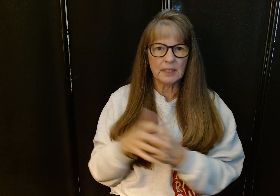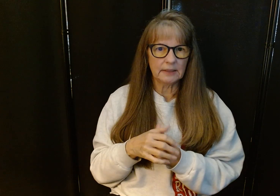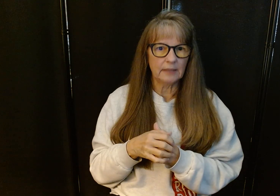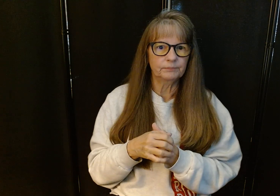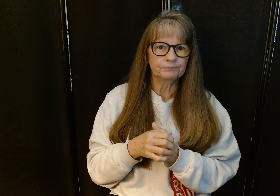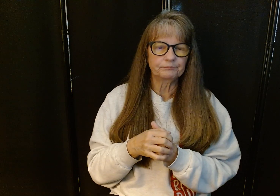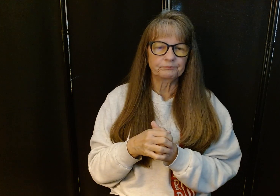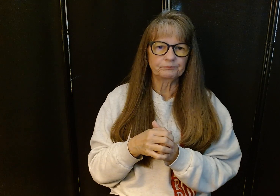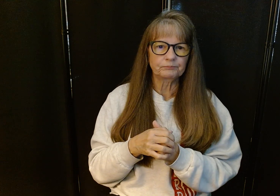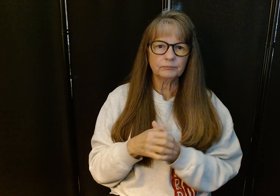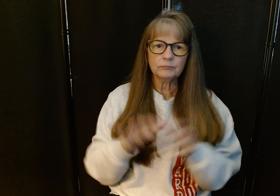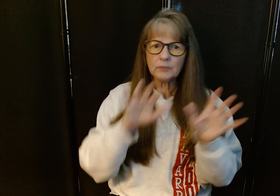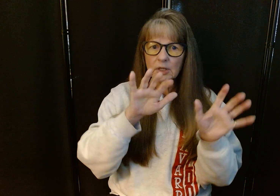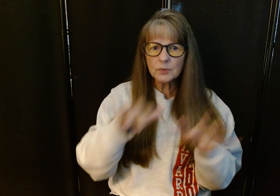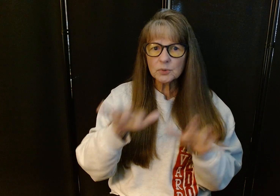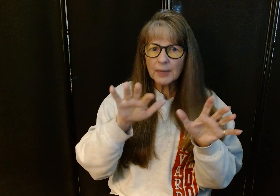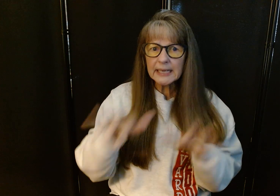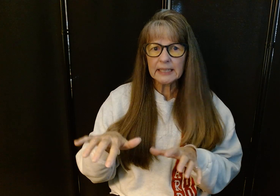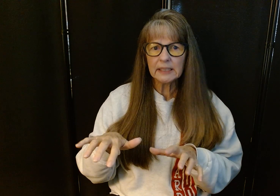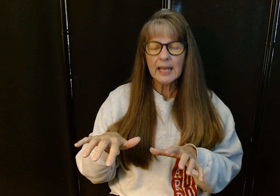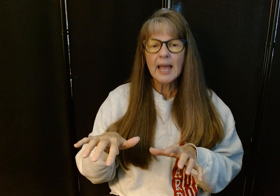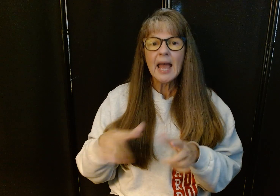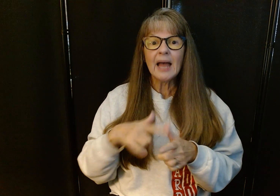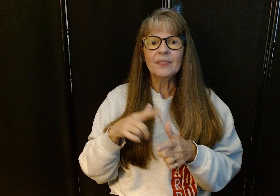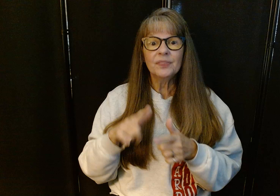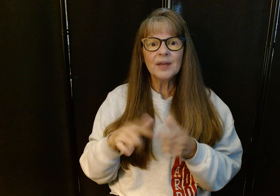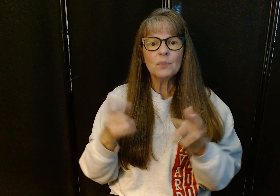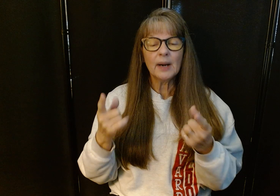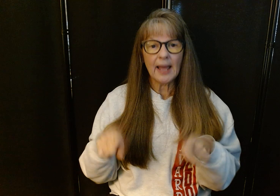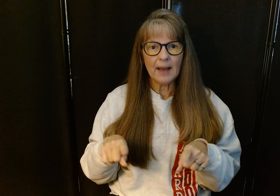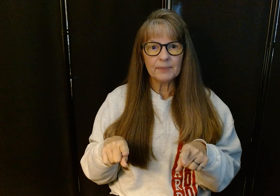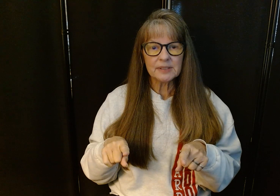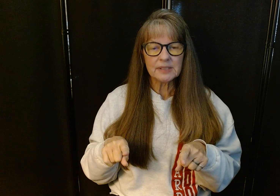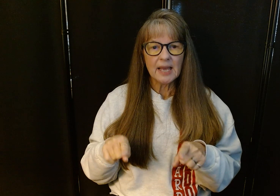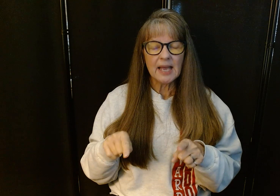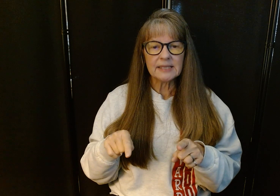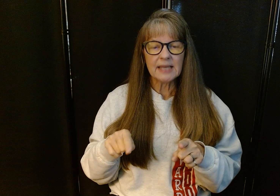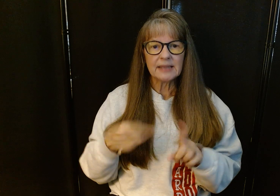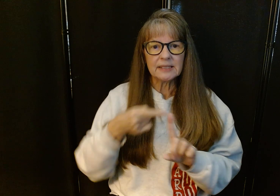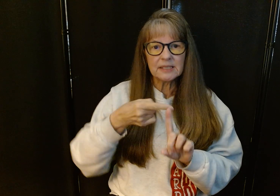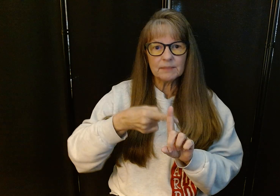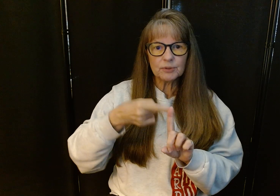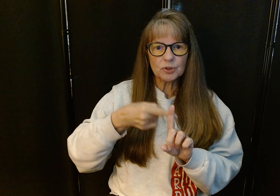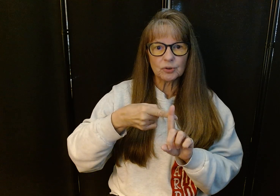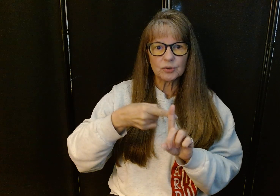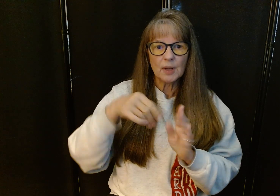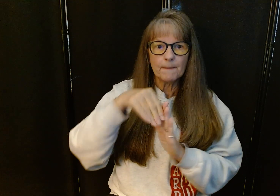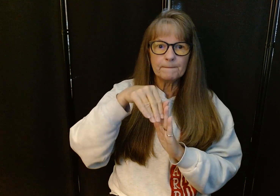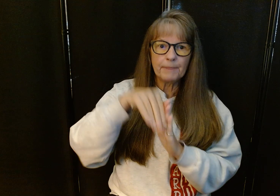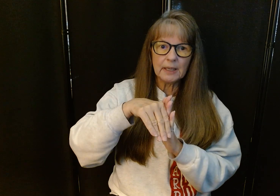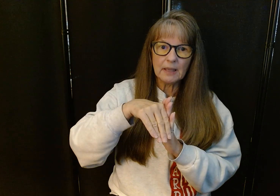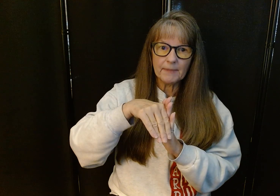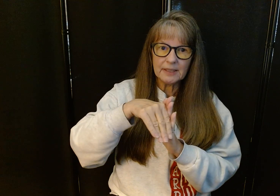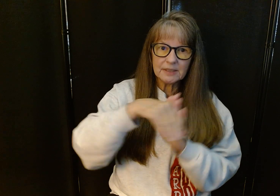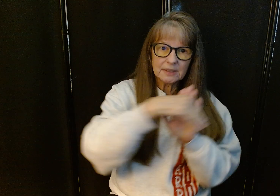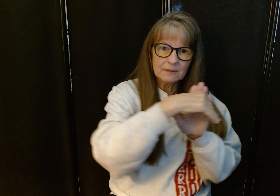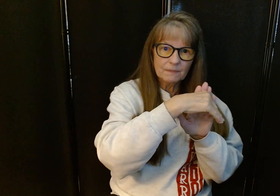that. So it's raining. And then what happens is that the temperatures plummet.